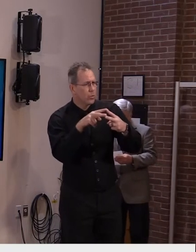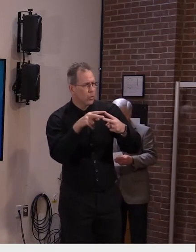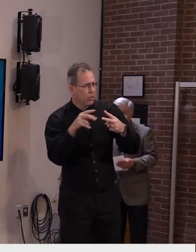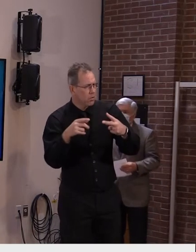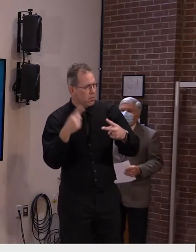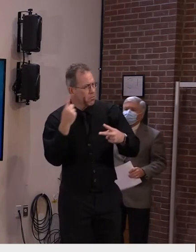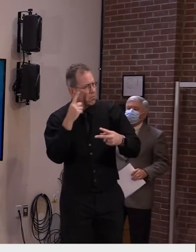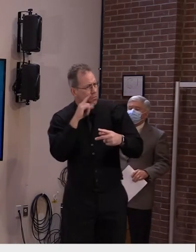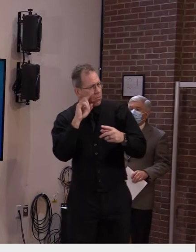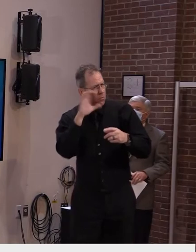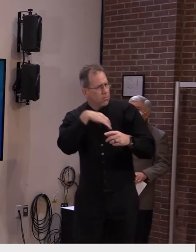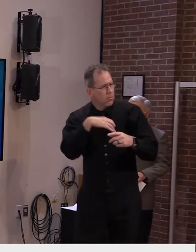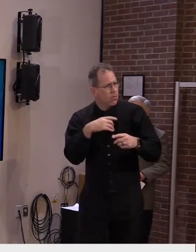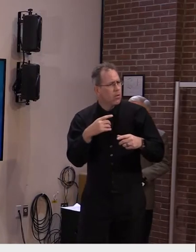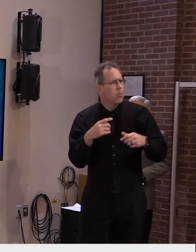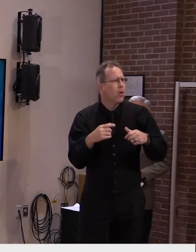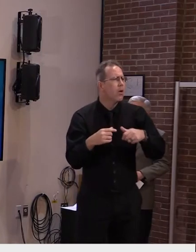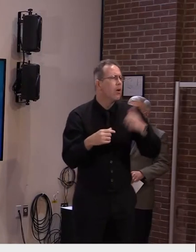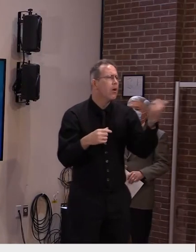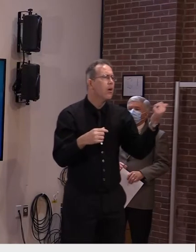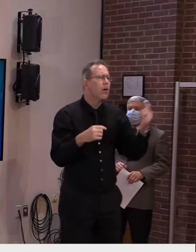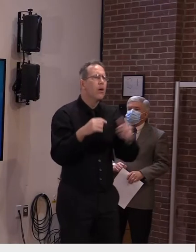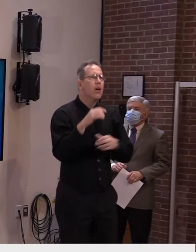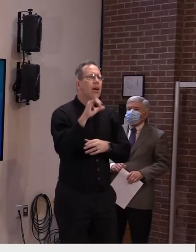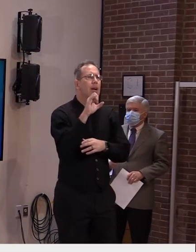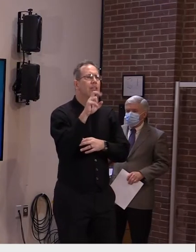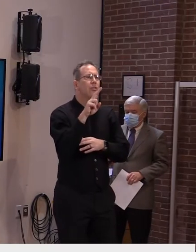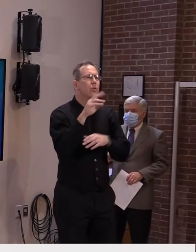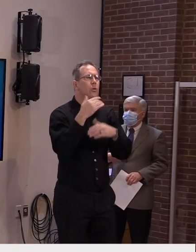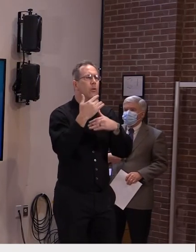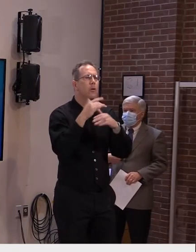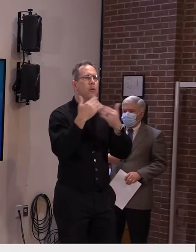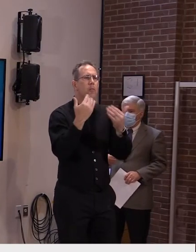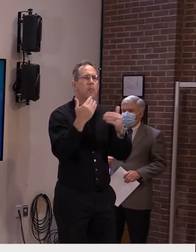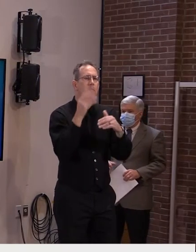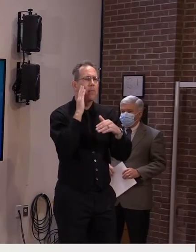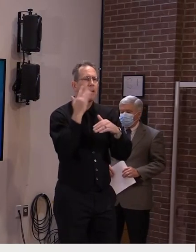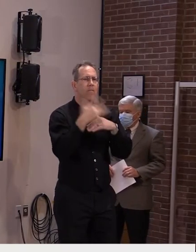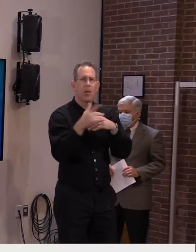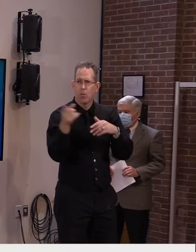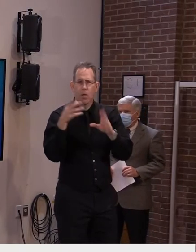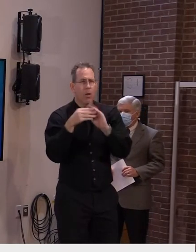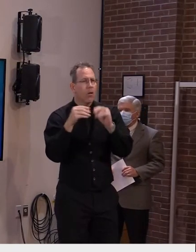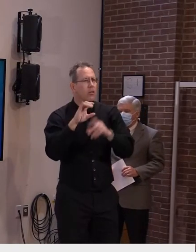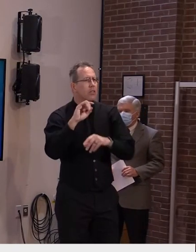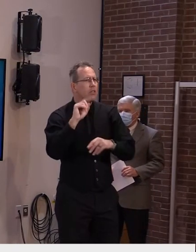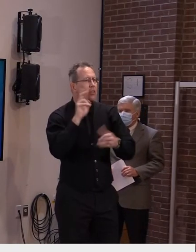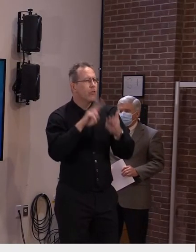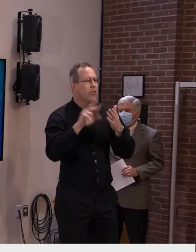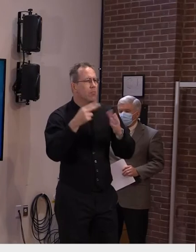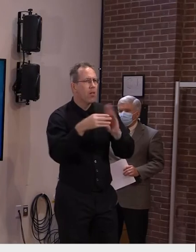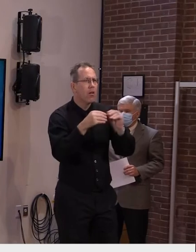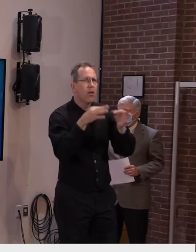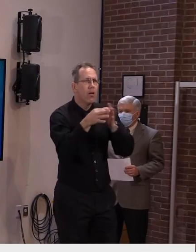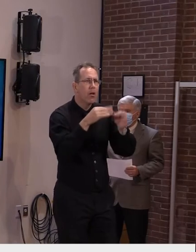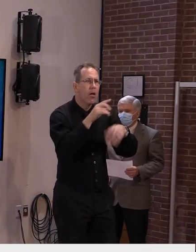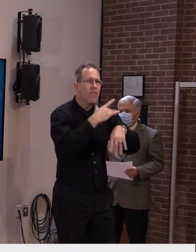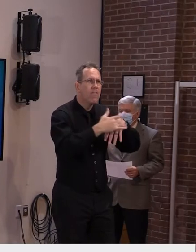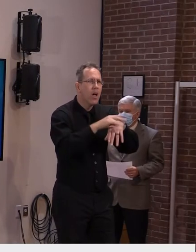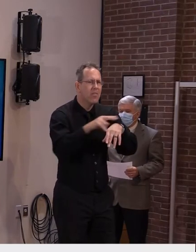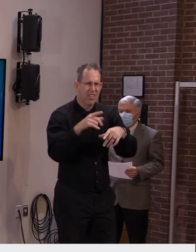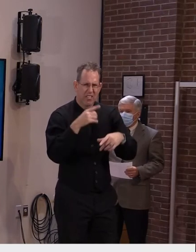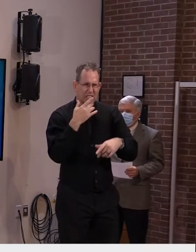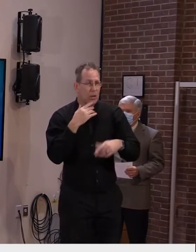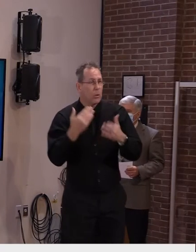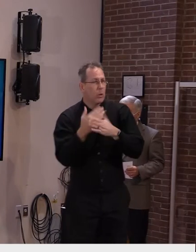counties. Can you tell me more about whether those hospitals currently have ICU beds and what